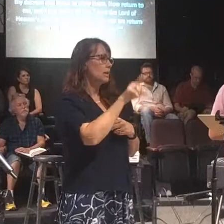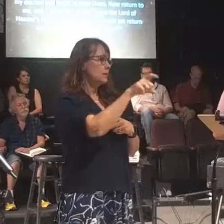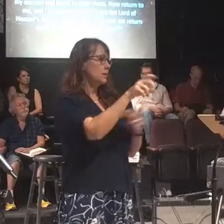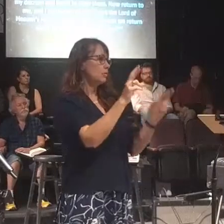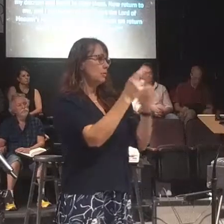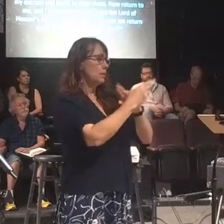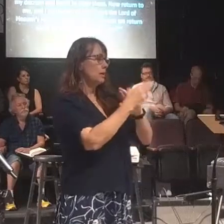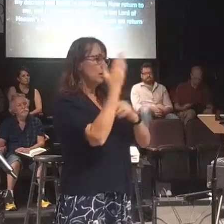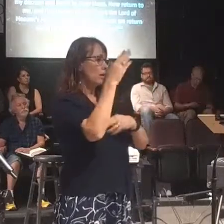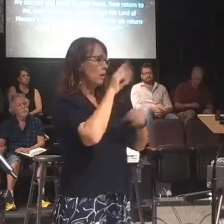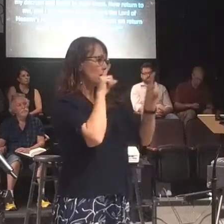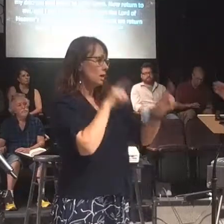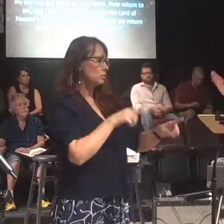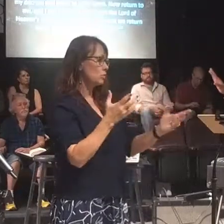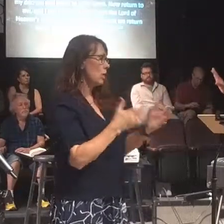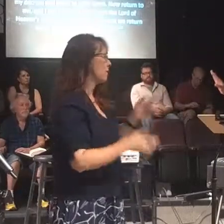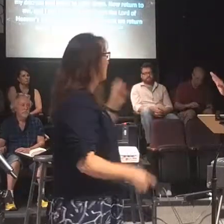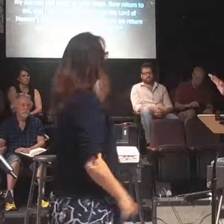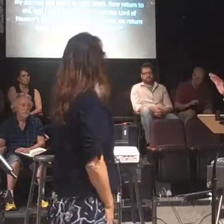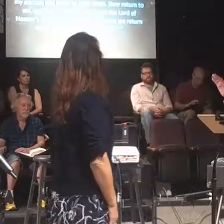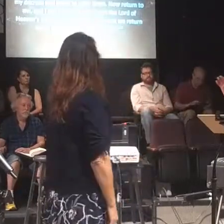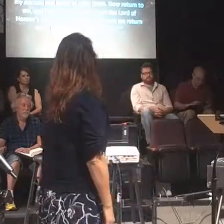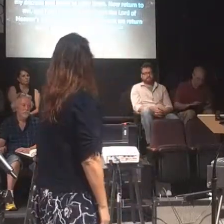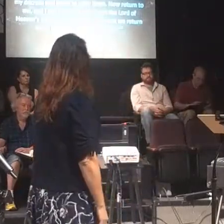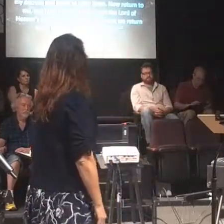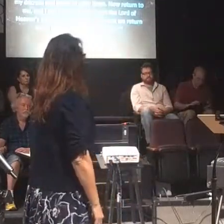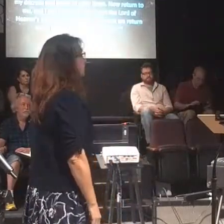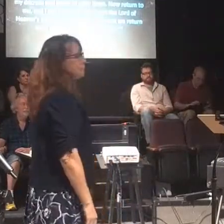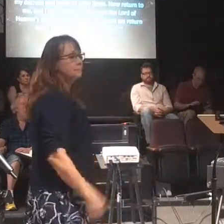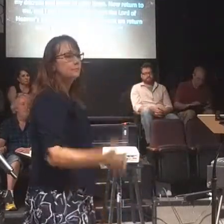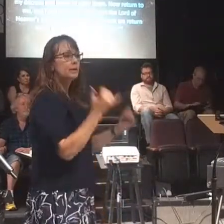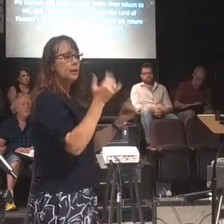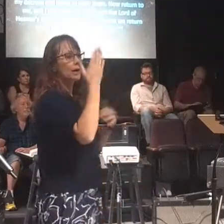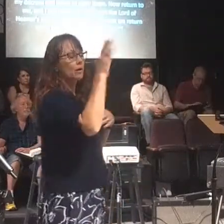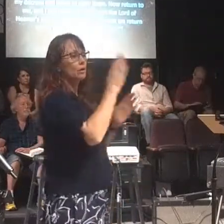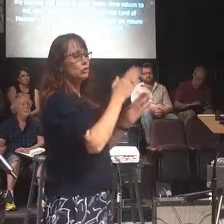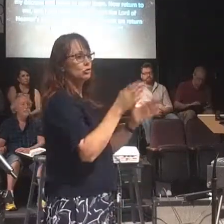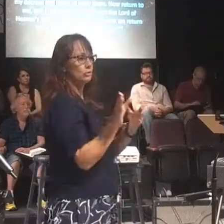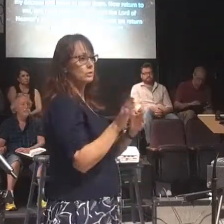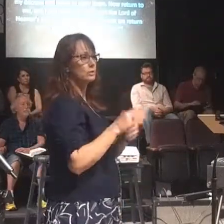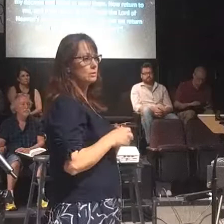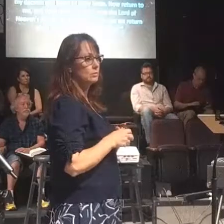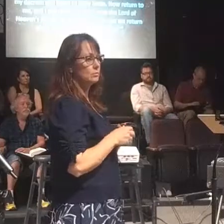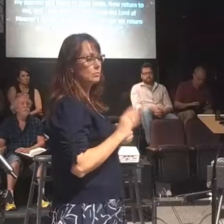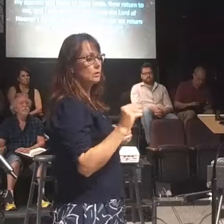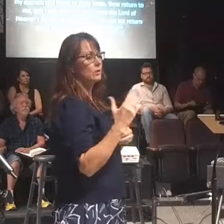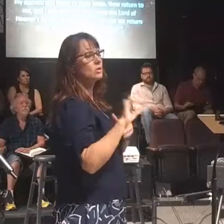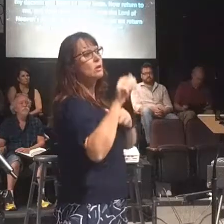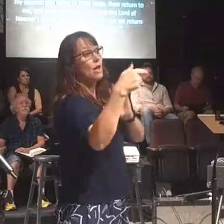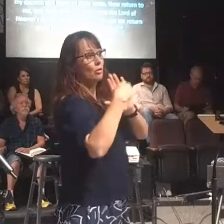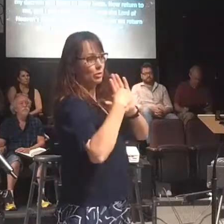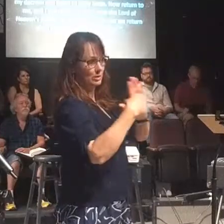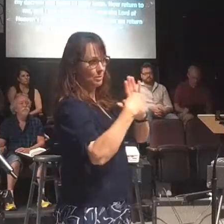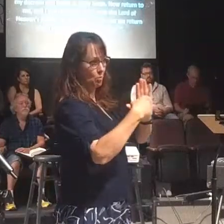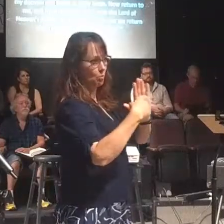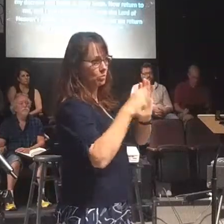And he answers. He says this. And now he shifts and gives him another example that is an